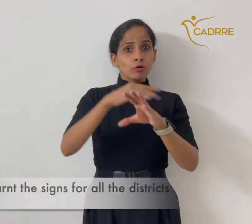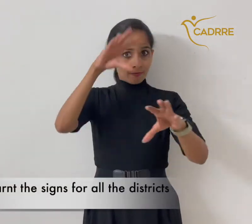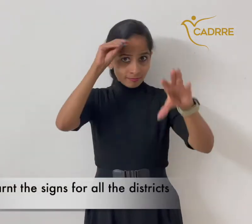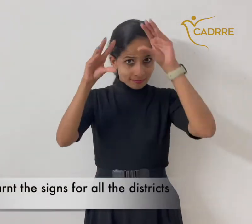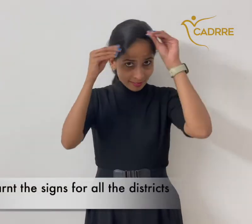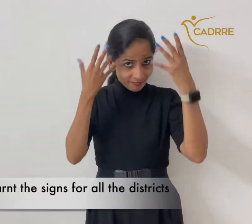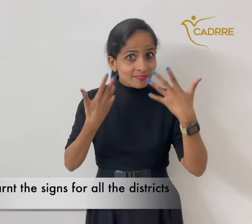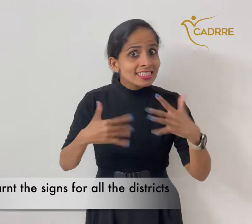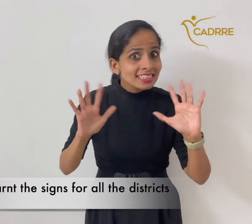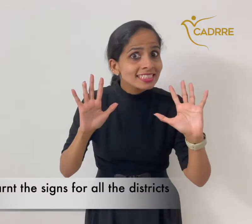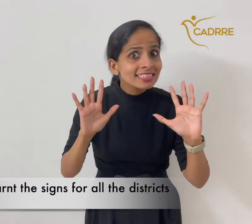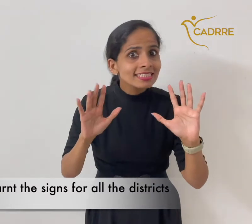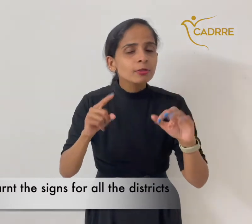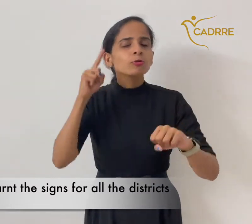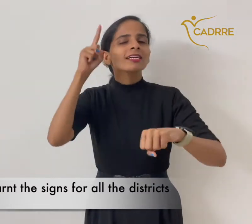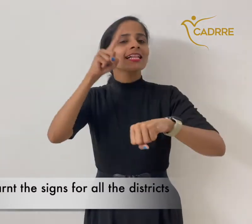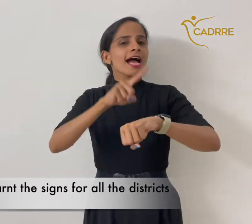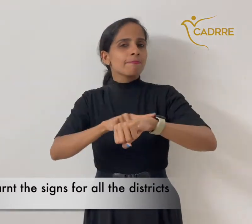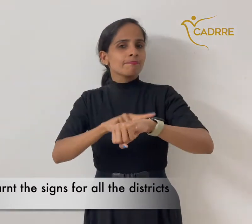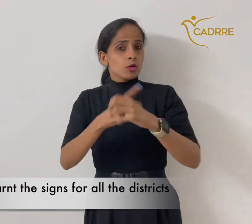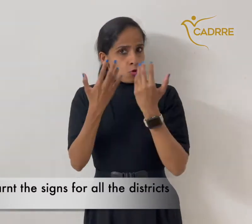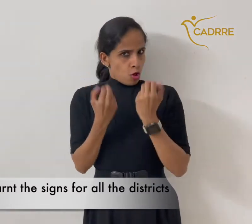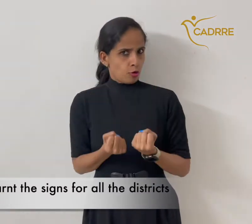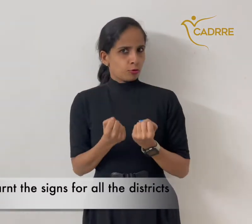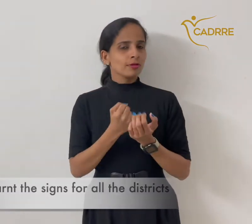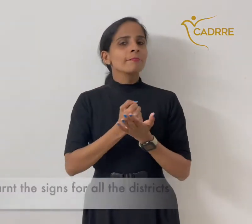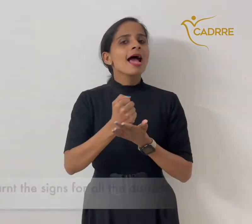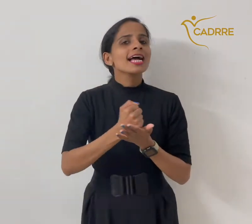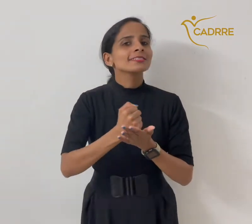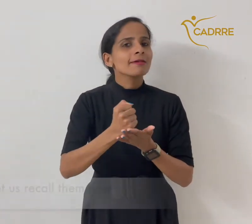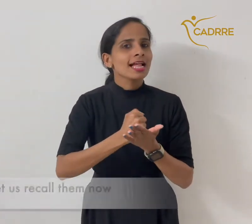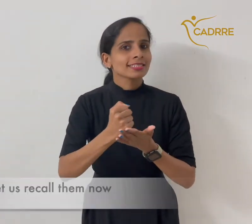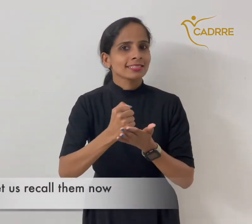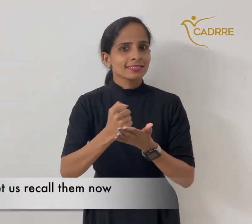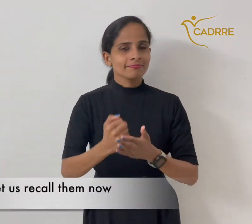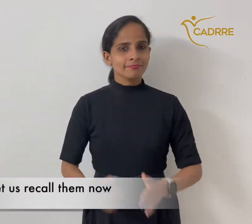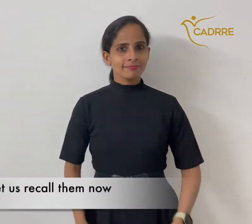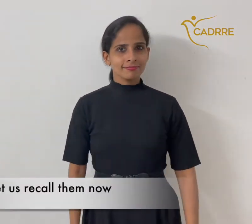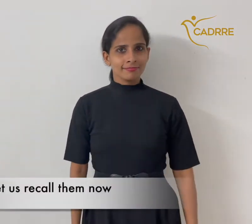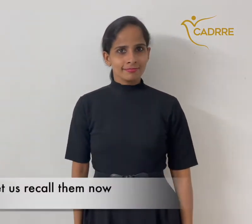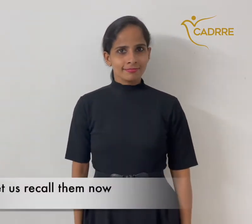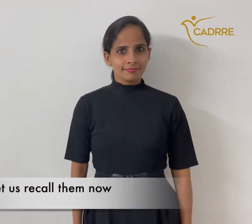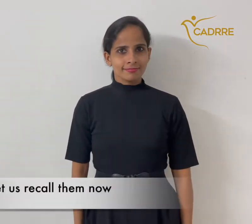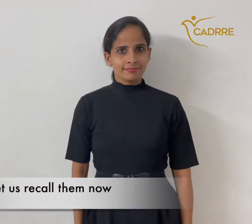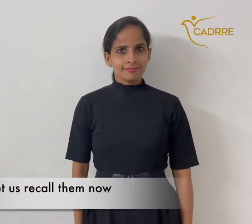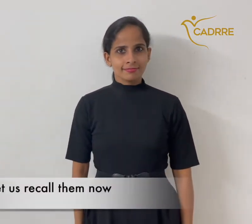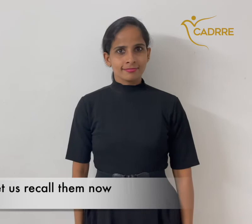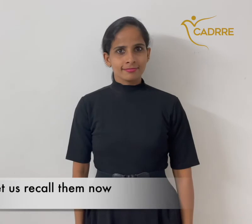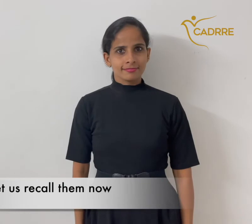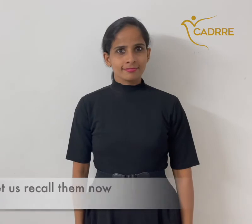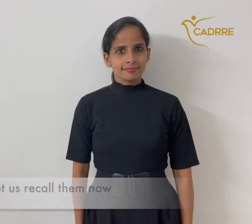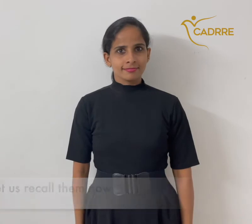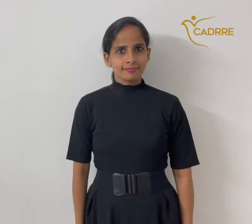We had learned signs for all the districts. Let's recall them now.